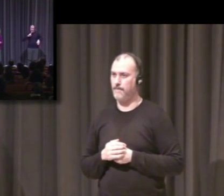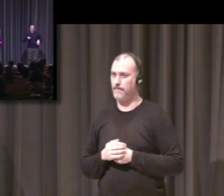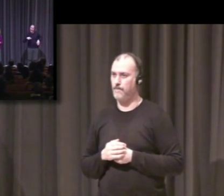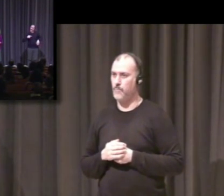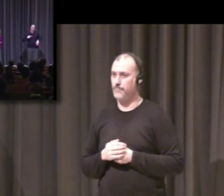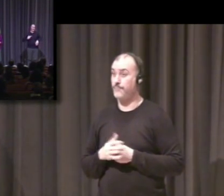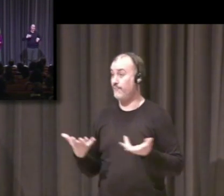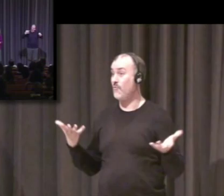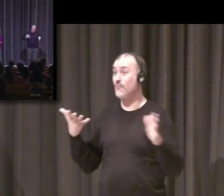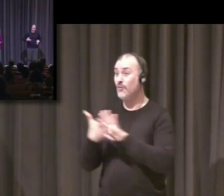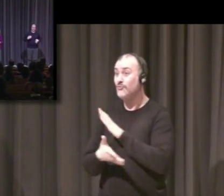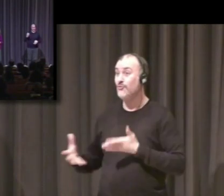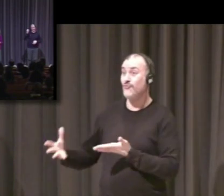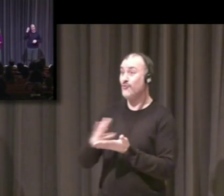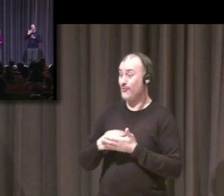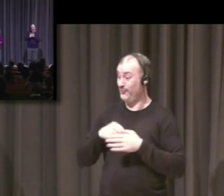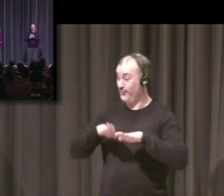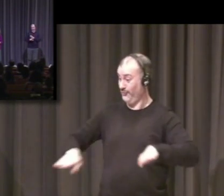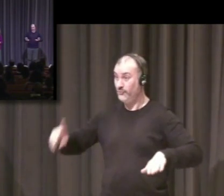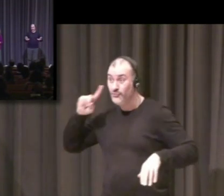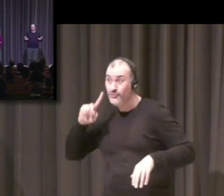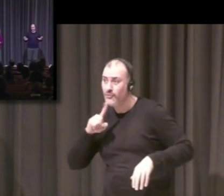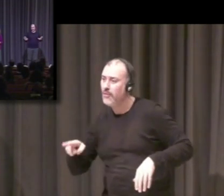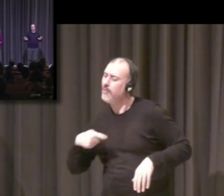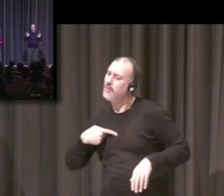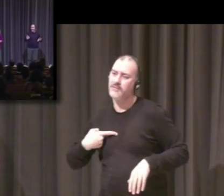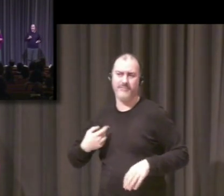moment their auditory status is determined.